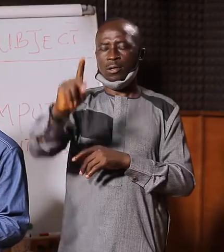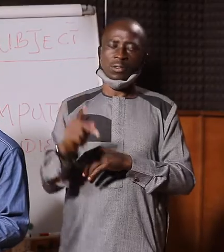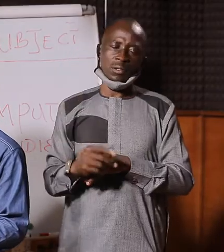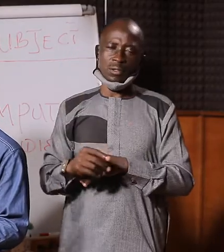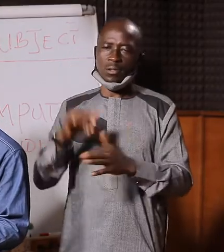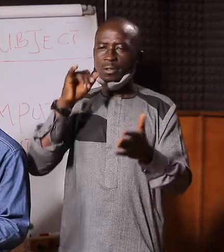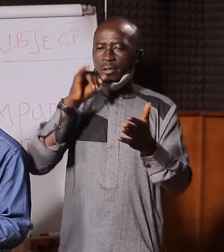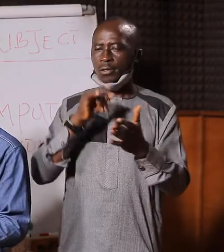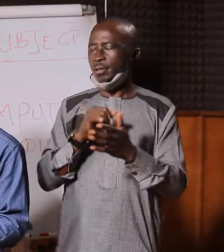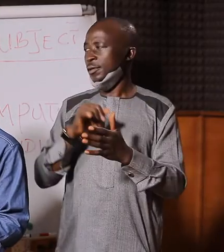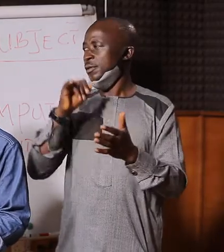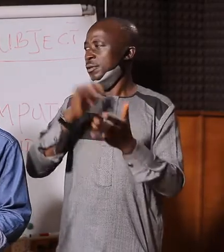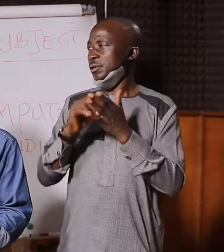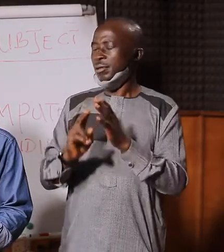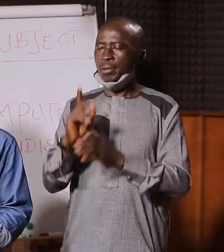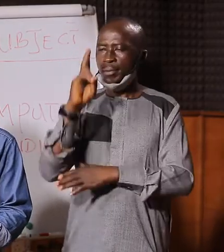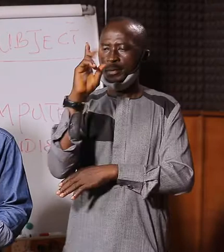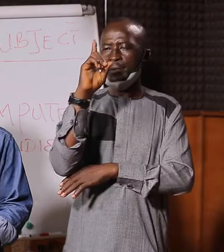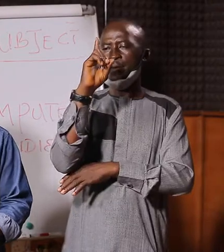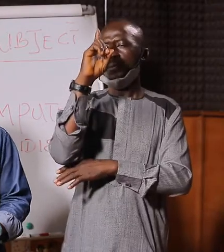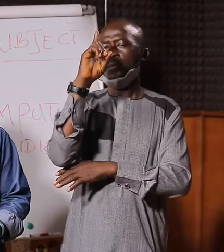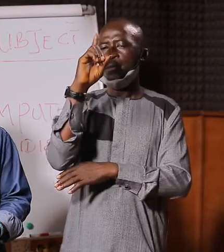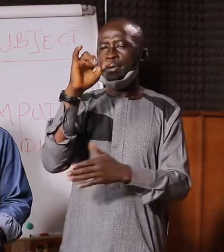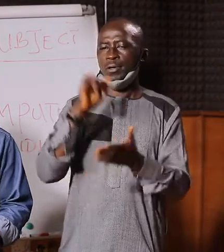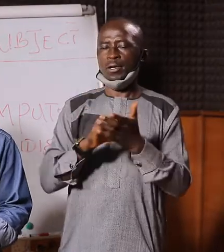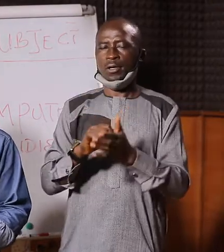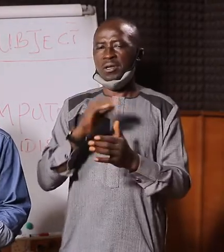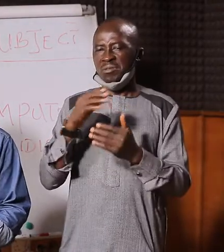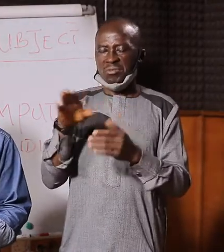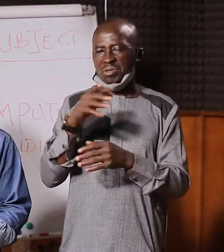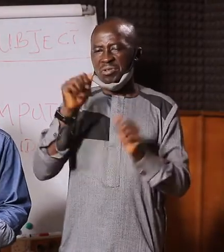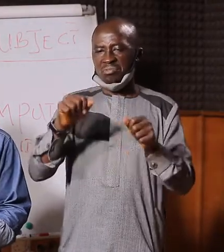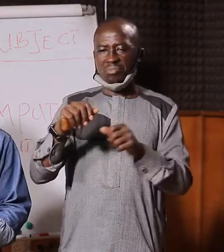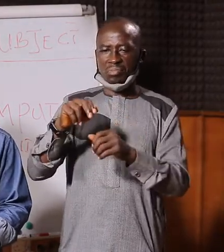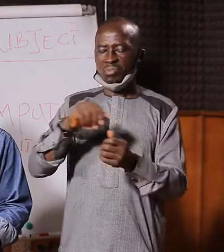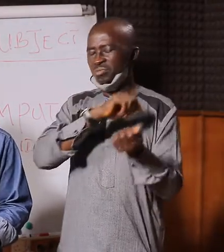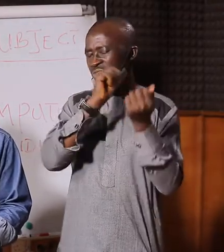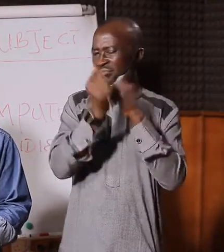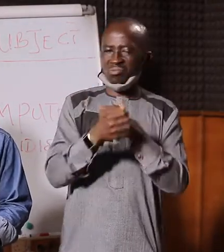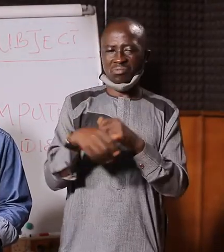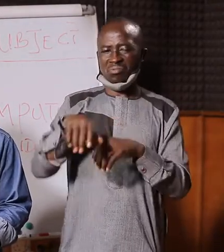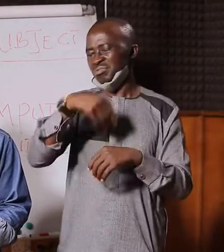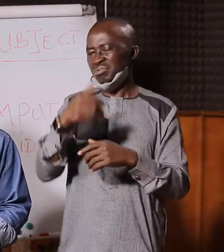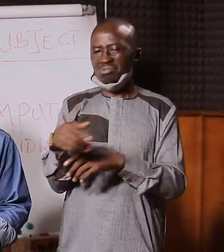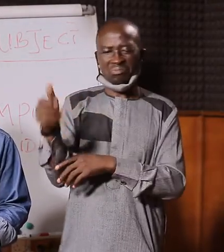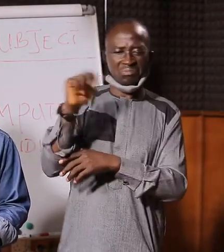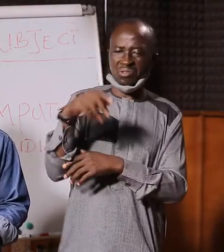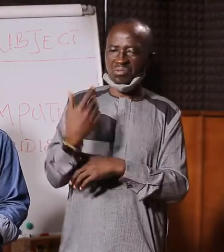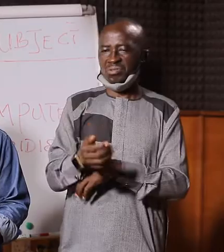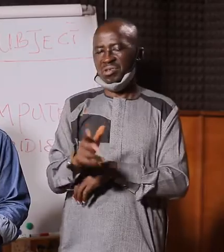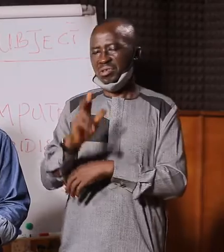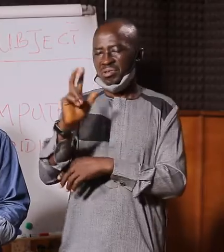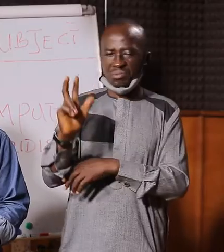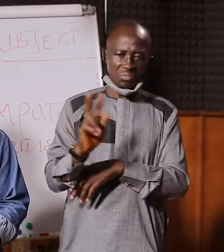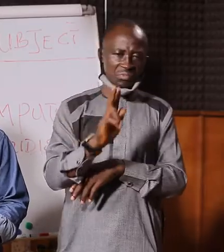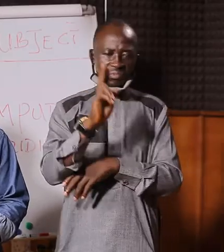what? It's an upright rod that is actually flexible. You could turn it a lot of ways, and it